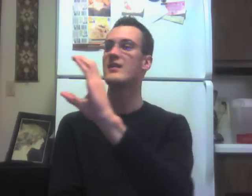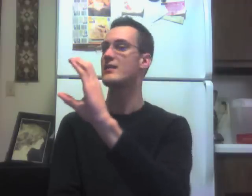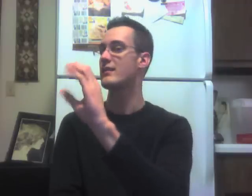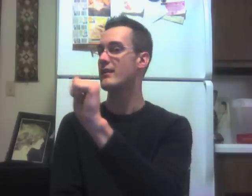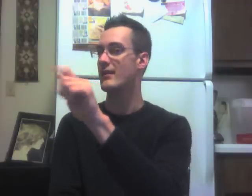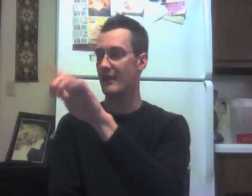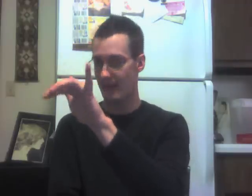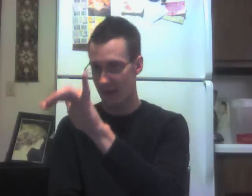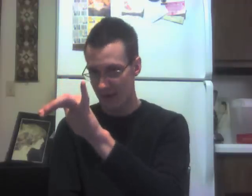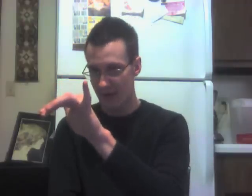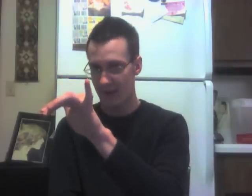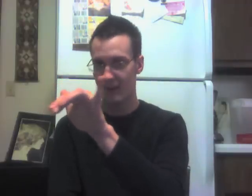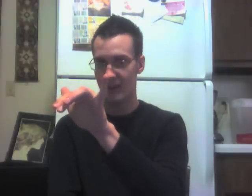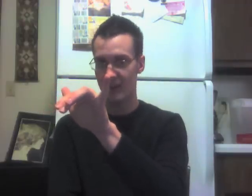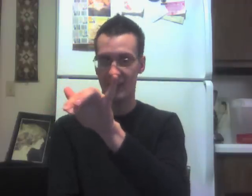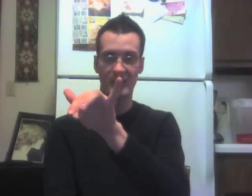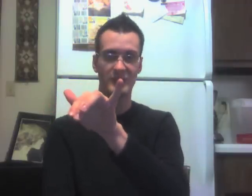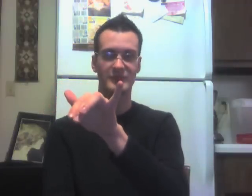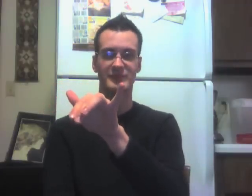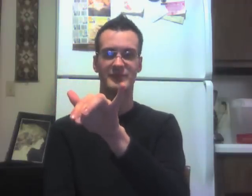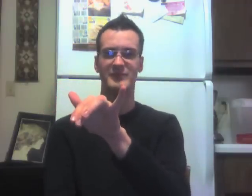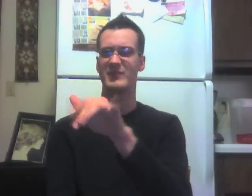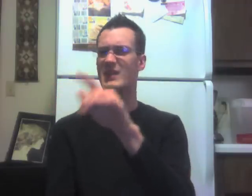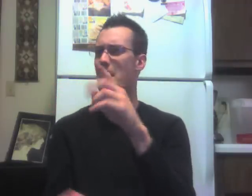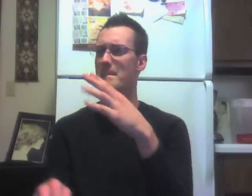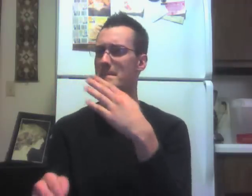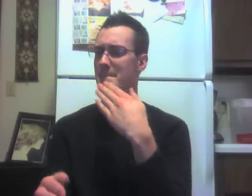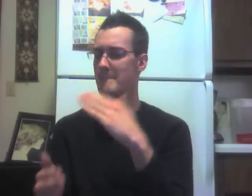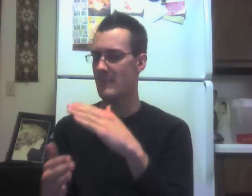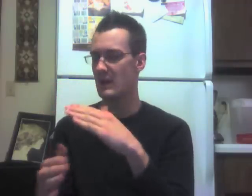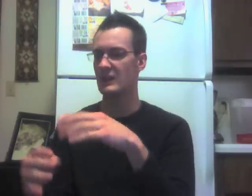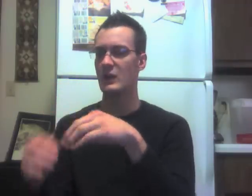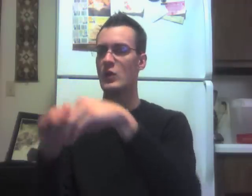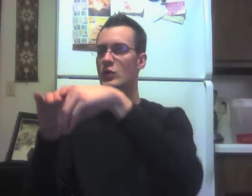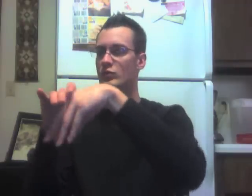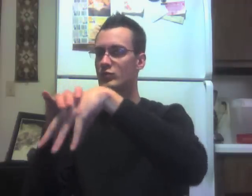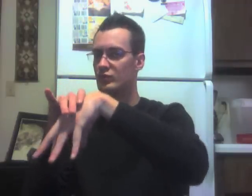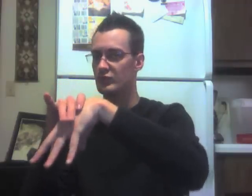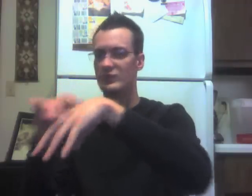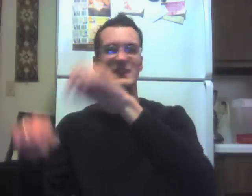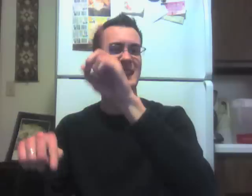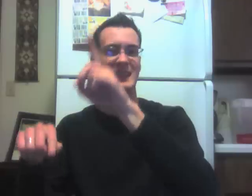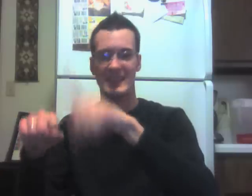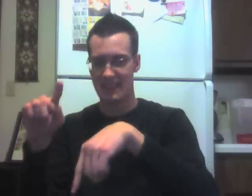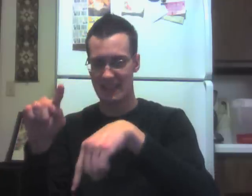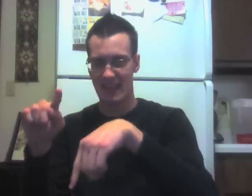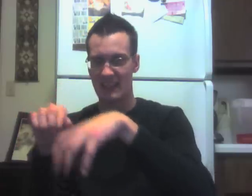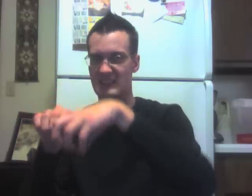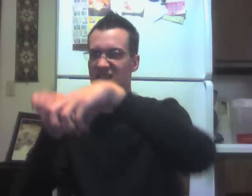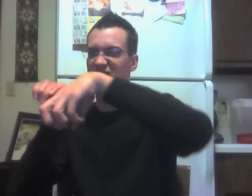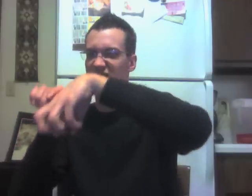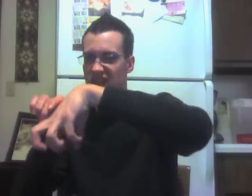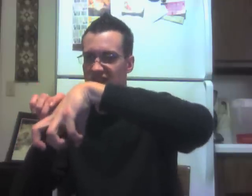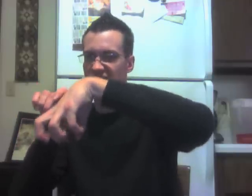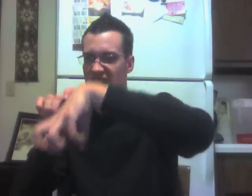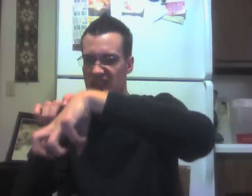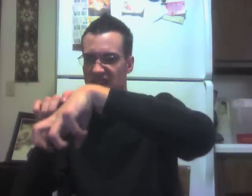becomes compacted easily and the roots of the plant cannot spread out. Sandy soil is also a